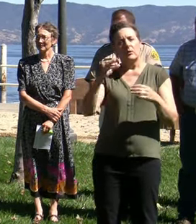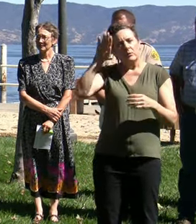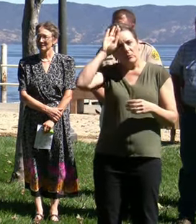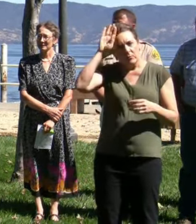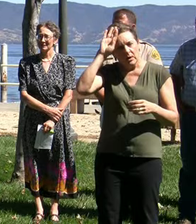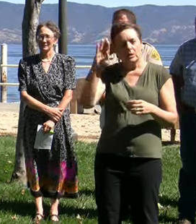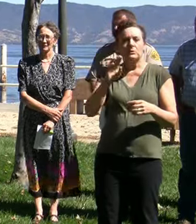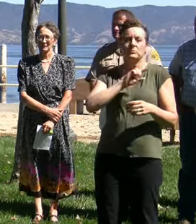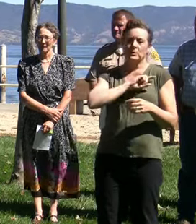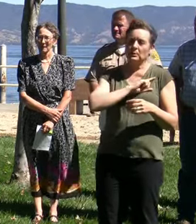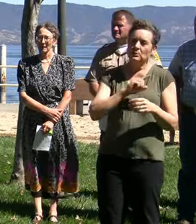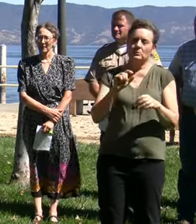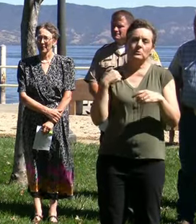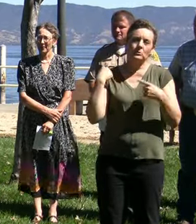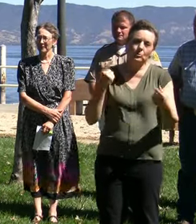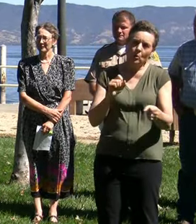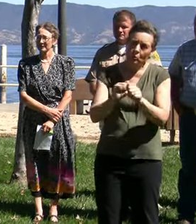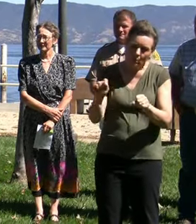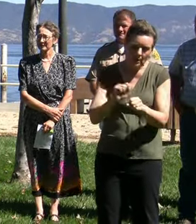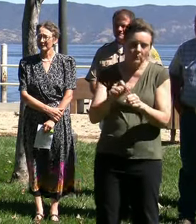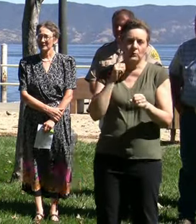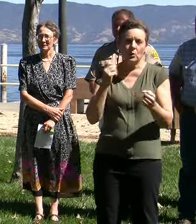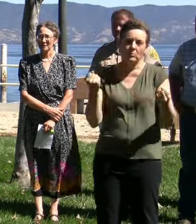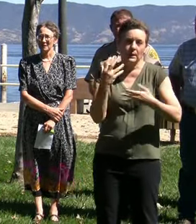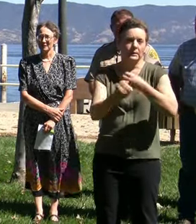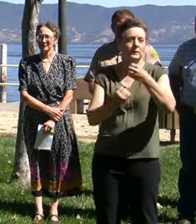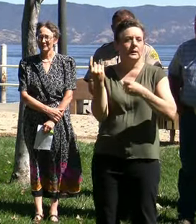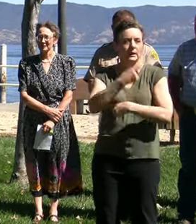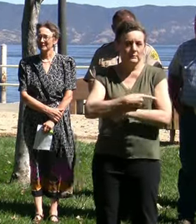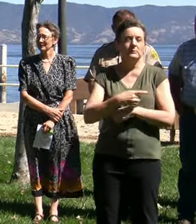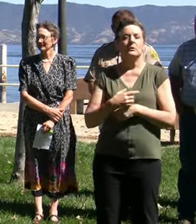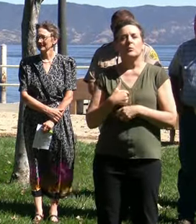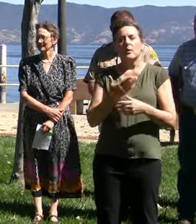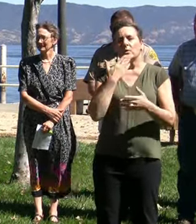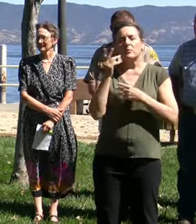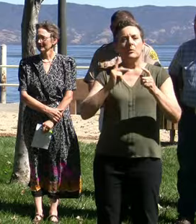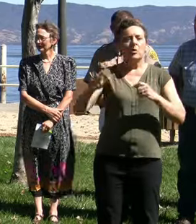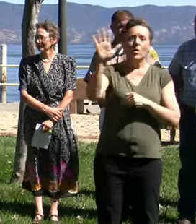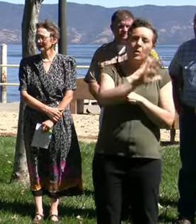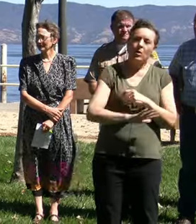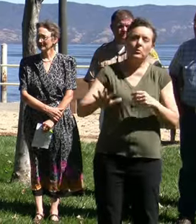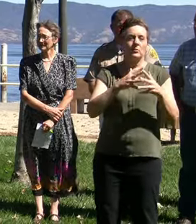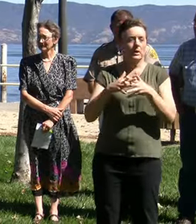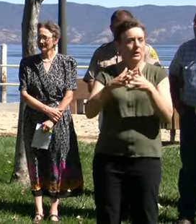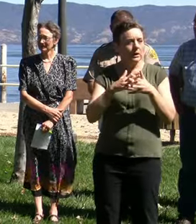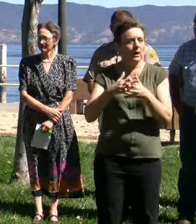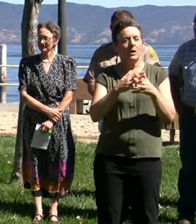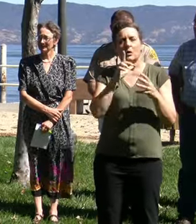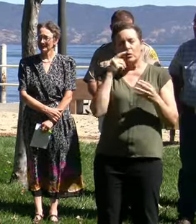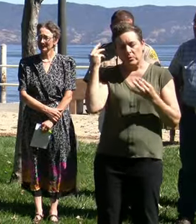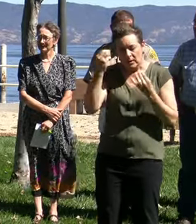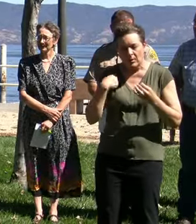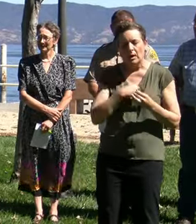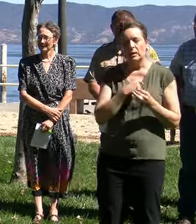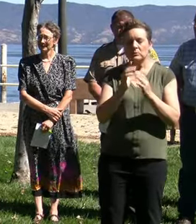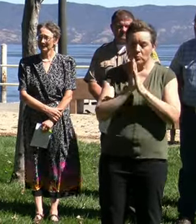fire and law enforcement who have been working this incident for so many days. We'd like to thank the communities across America who are keeping us in their thoughts and prayers and